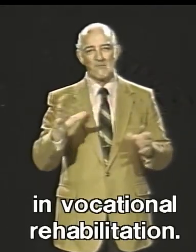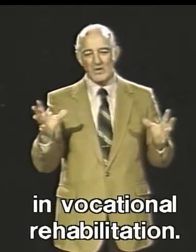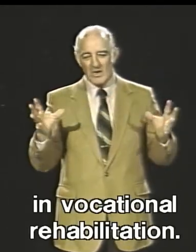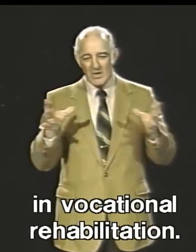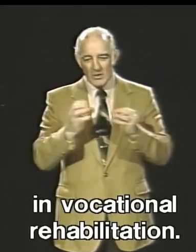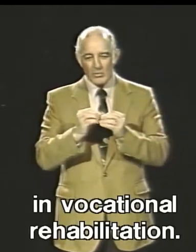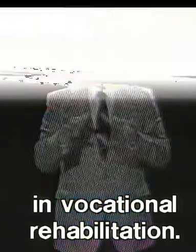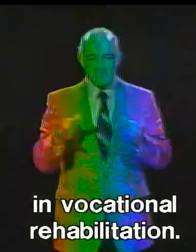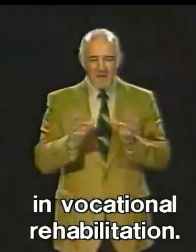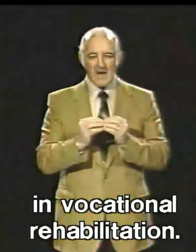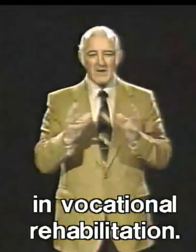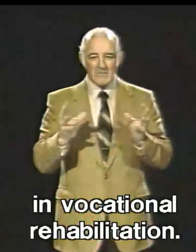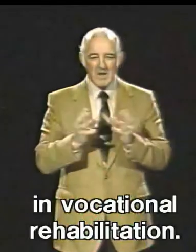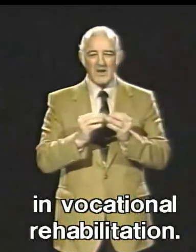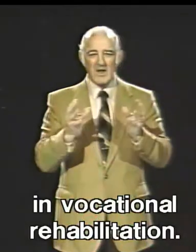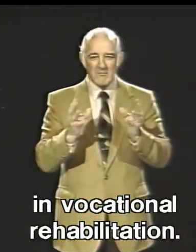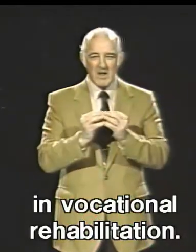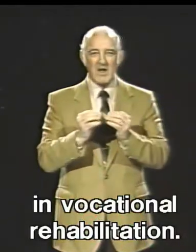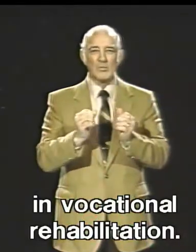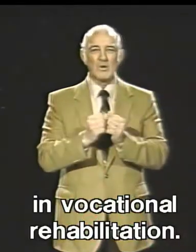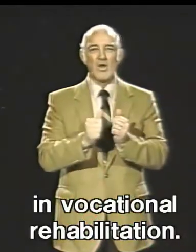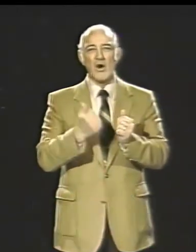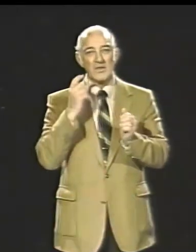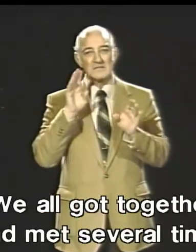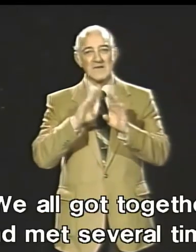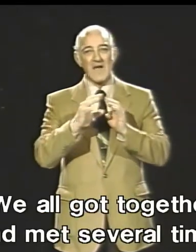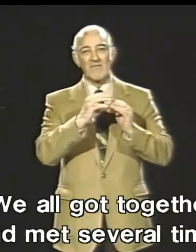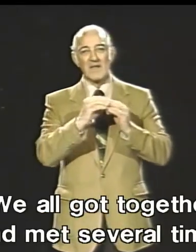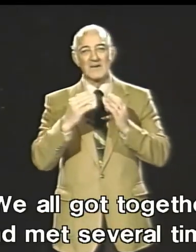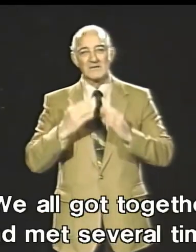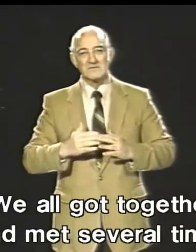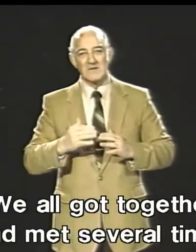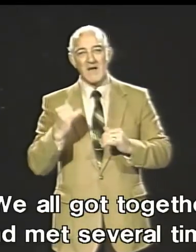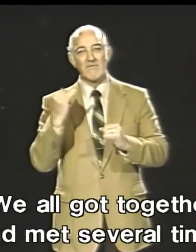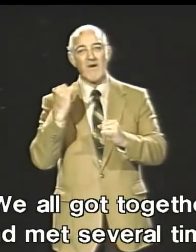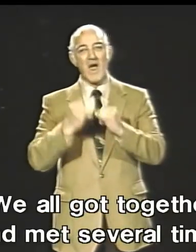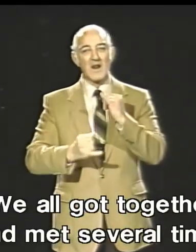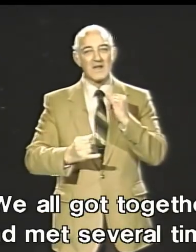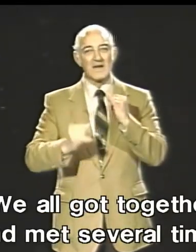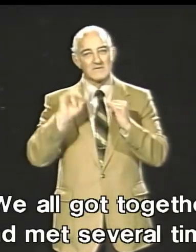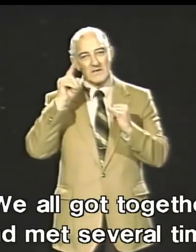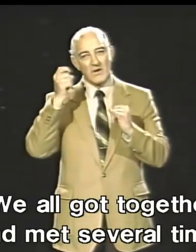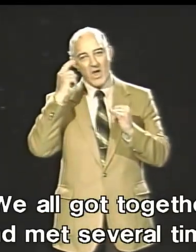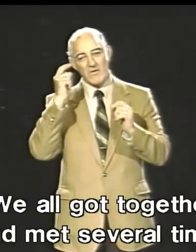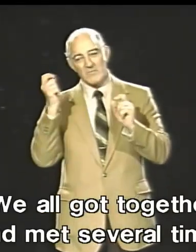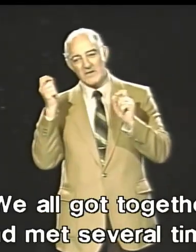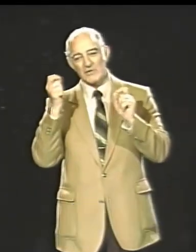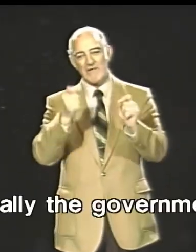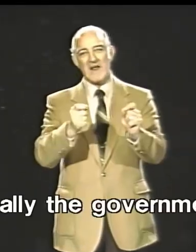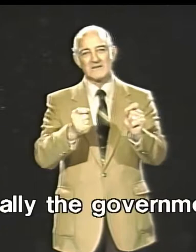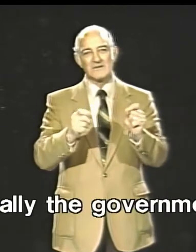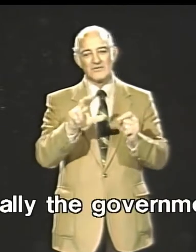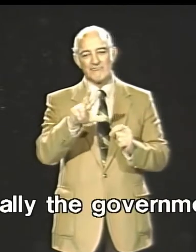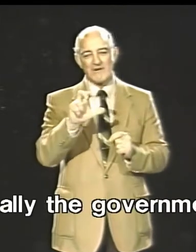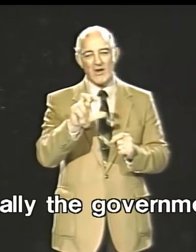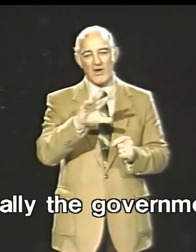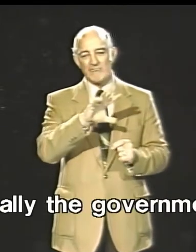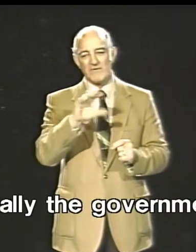vocational rehabilitation. We all got together and met several times, and finally the government decided